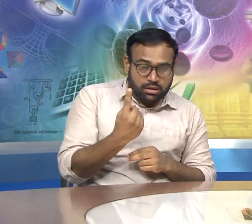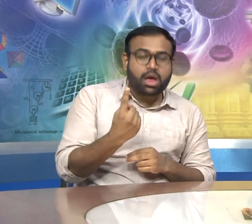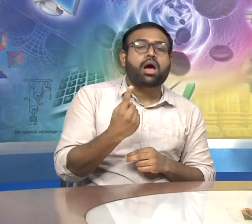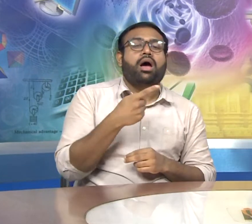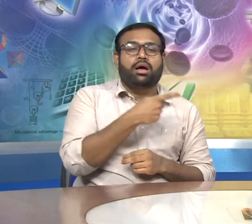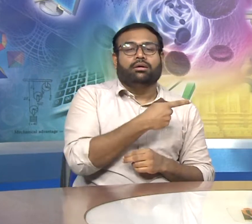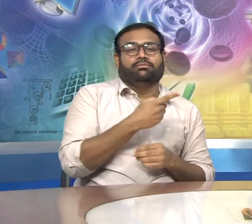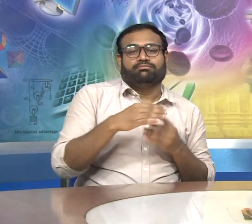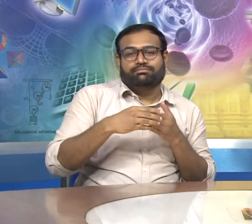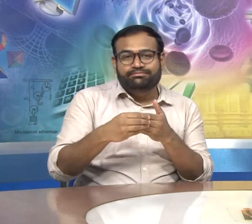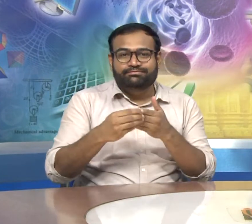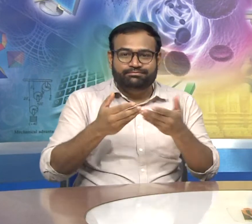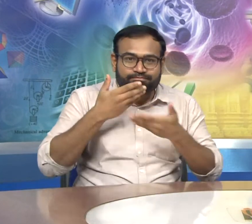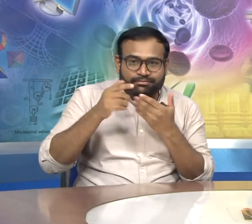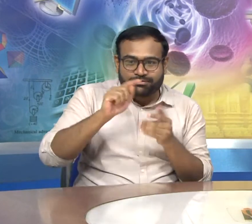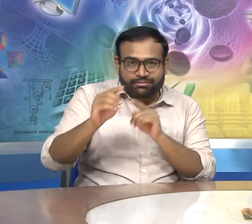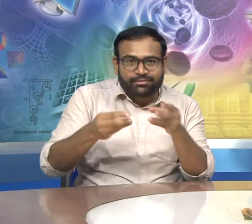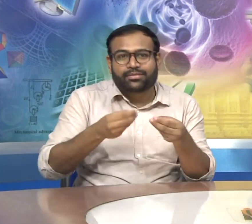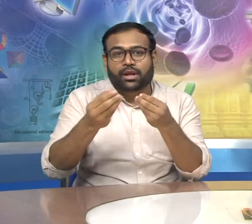On the other hand,